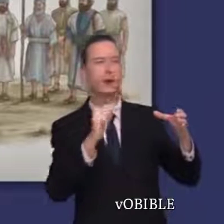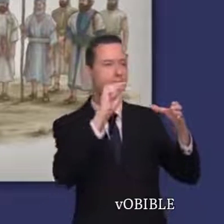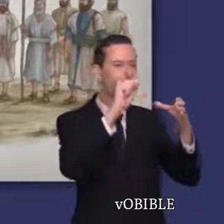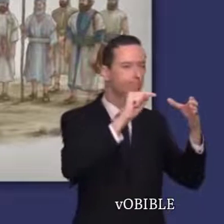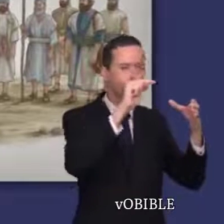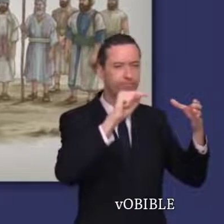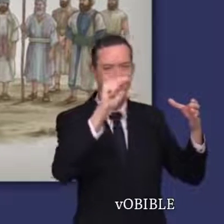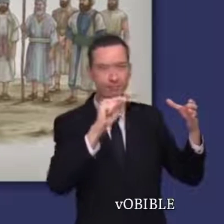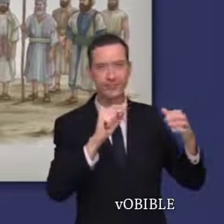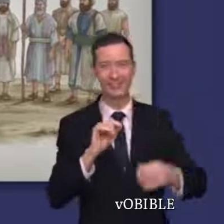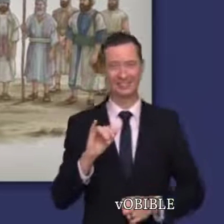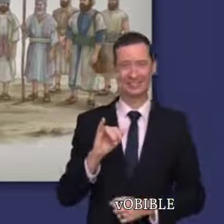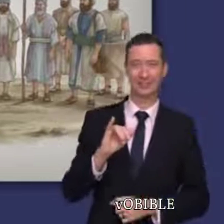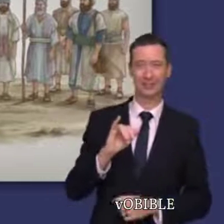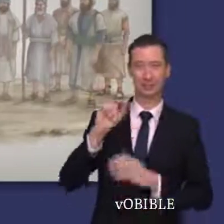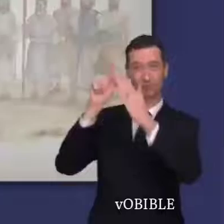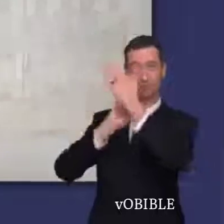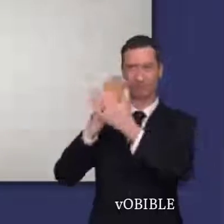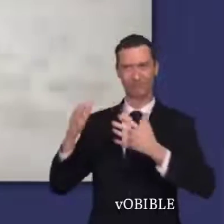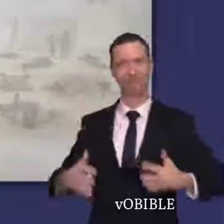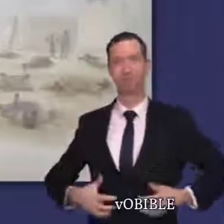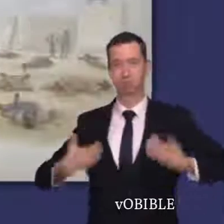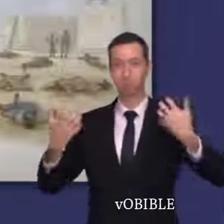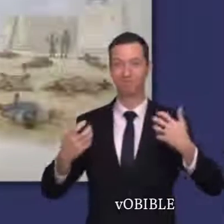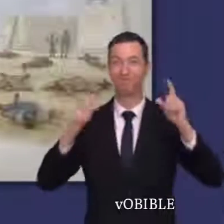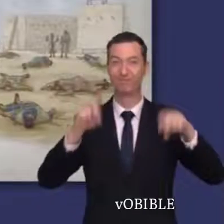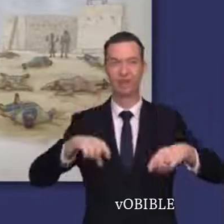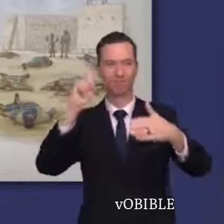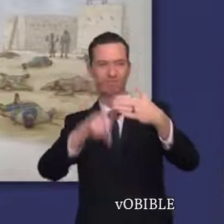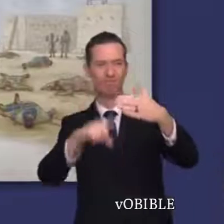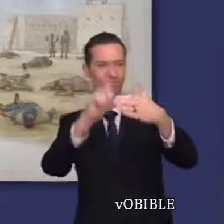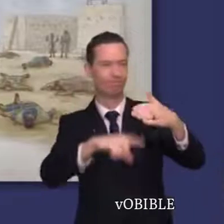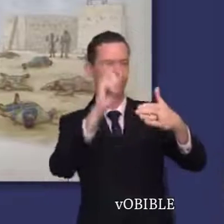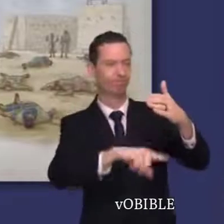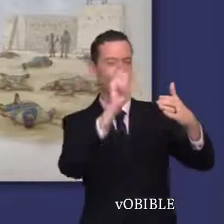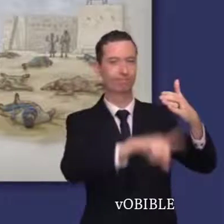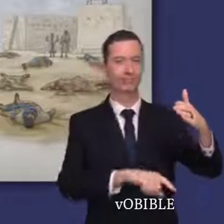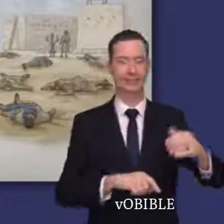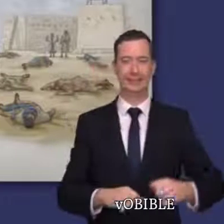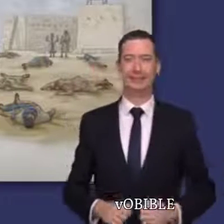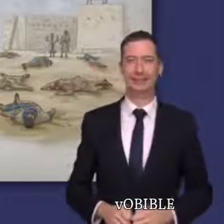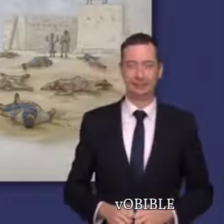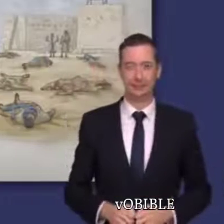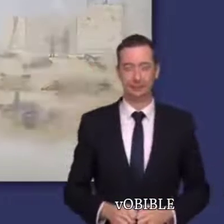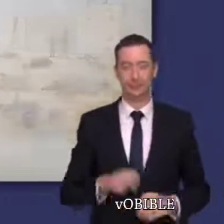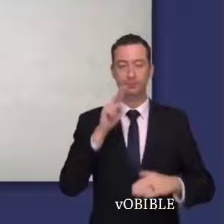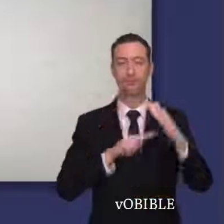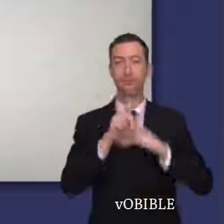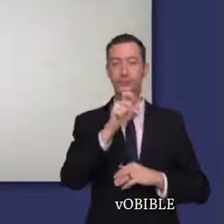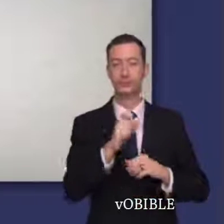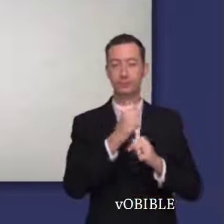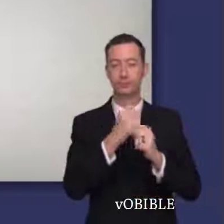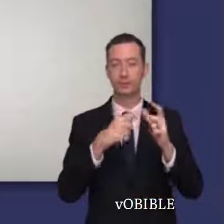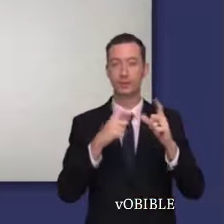nation. This bad act angers Jehovah, who brings a scourge on the people. At the prophet